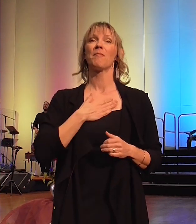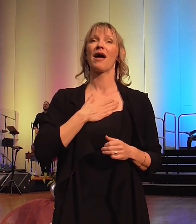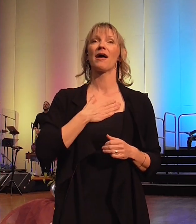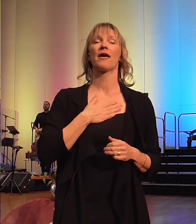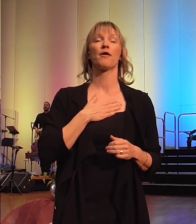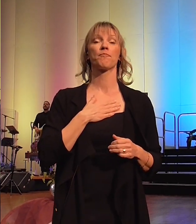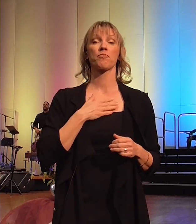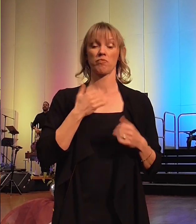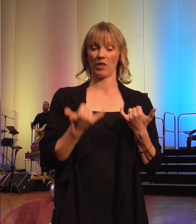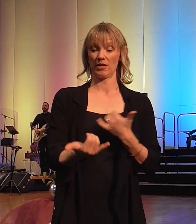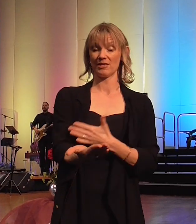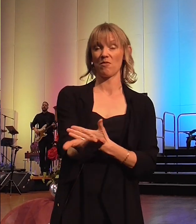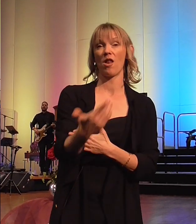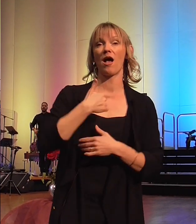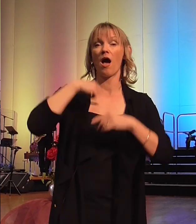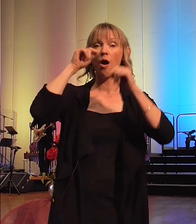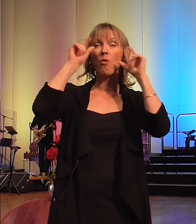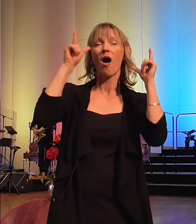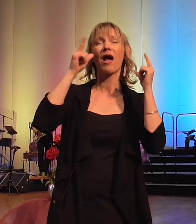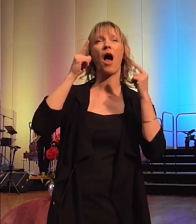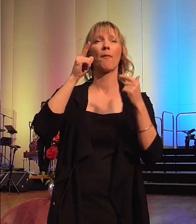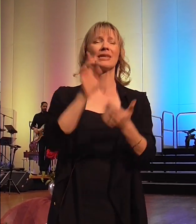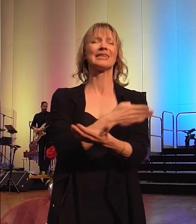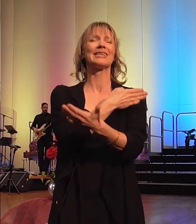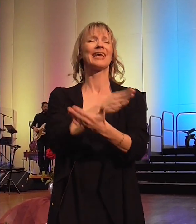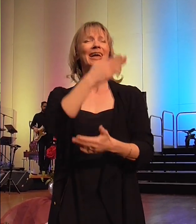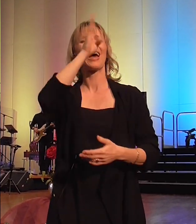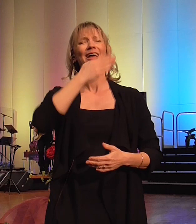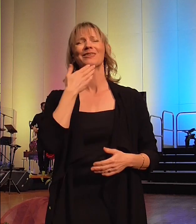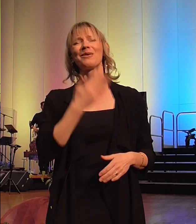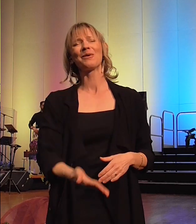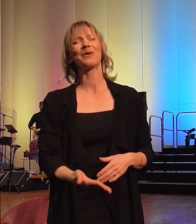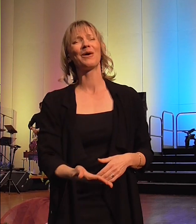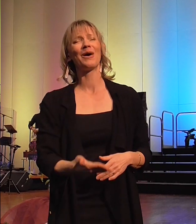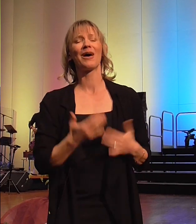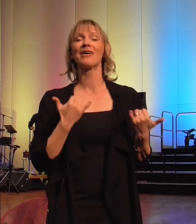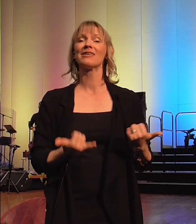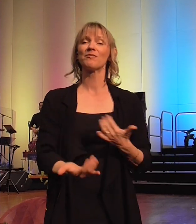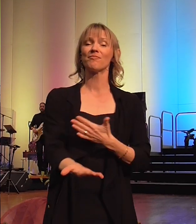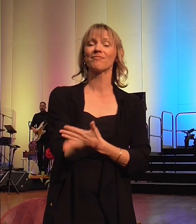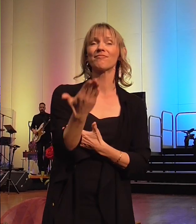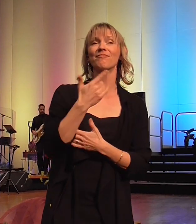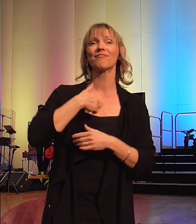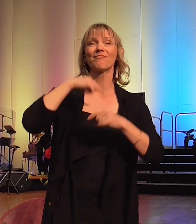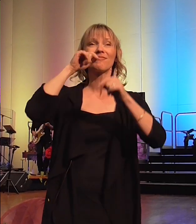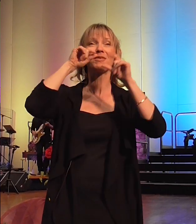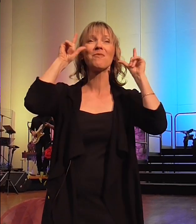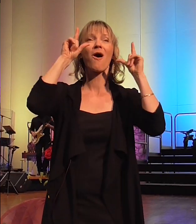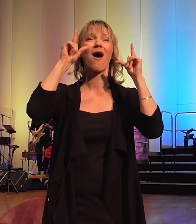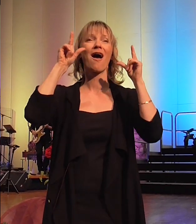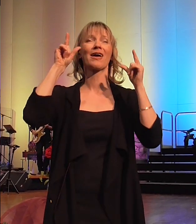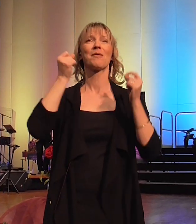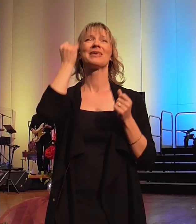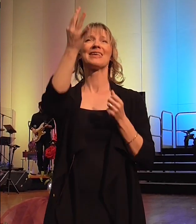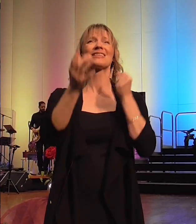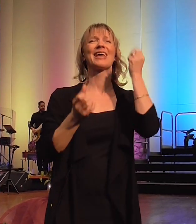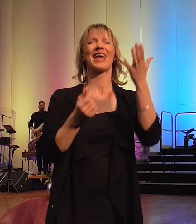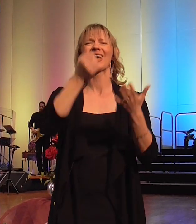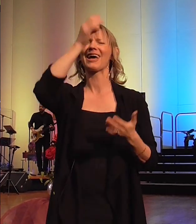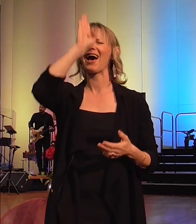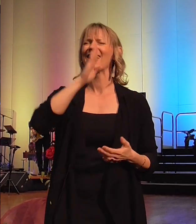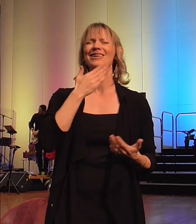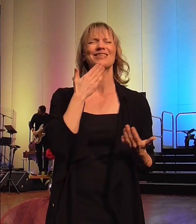Oh, I woke up this morning singing, God is so good. I woke up this morning